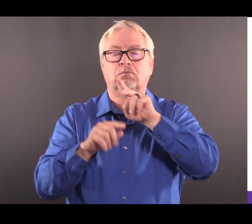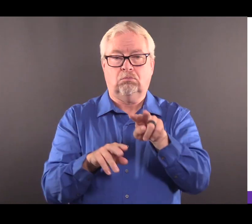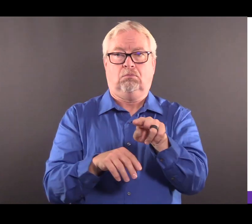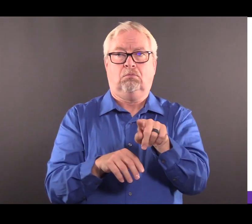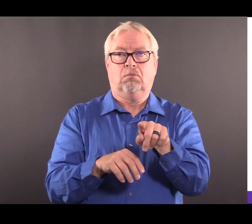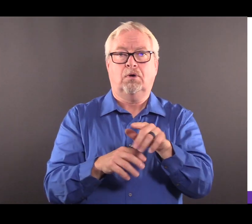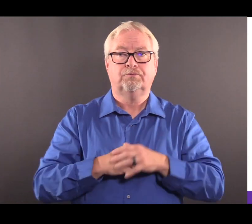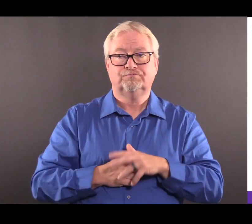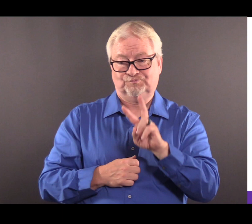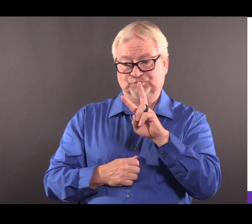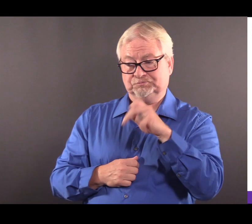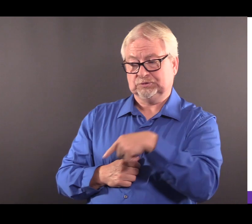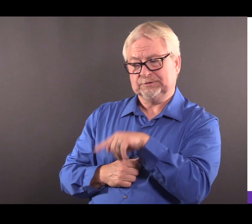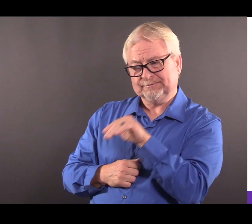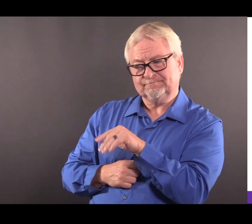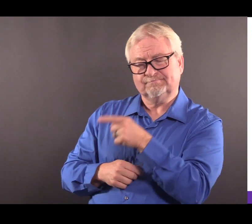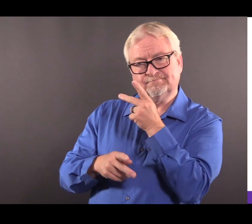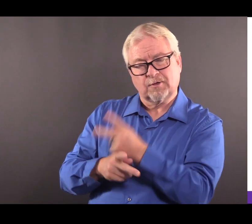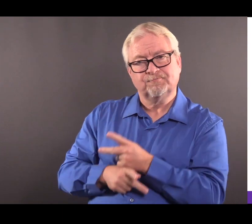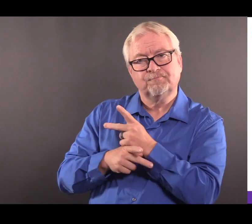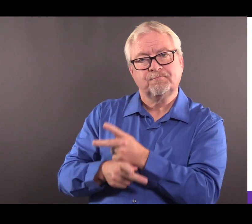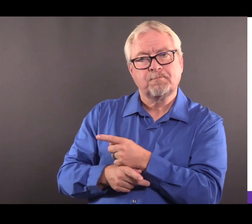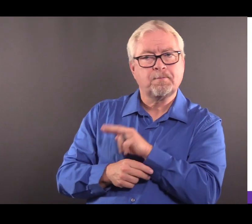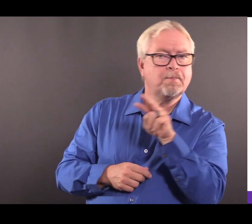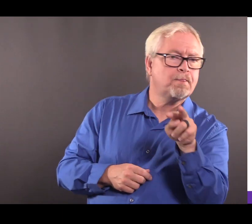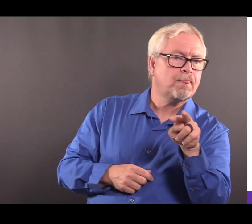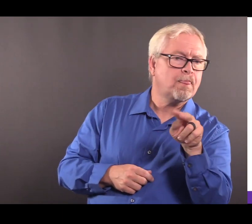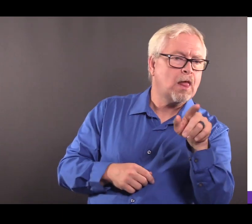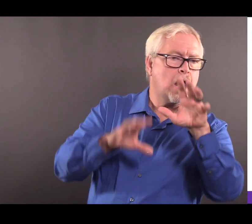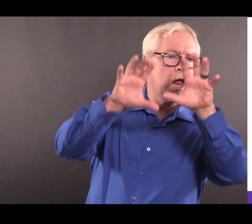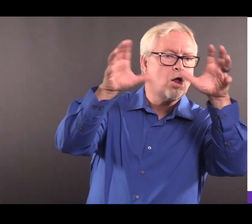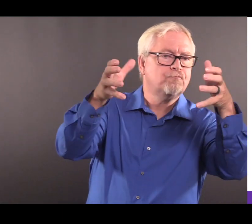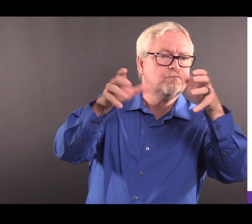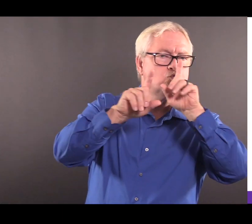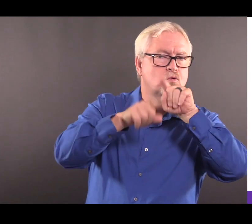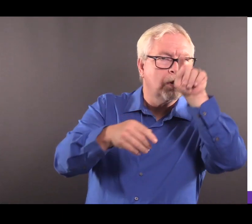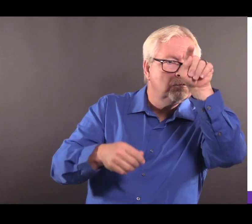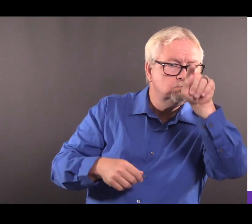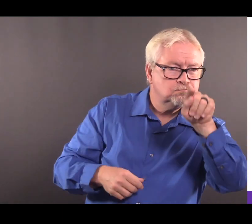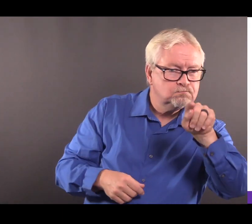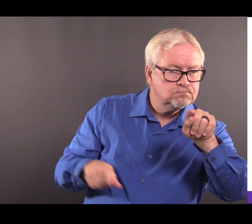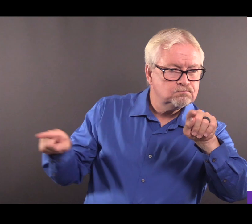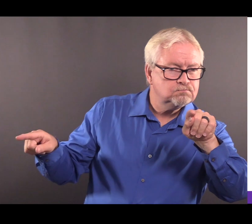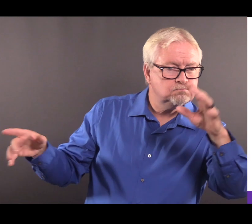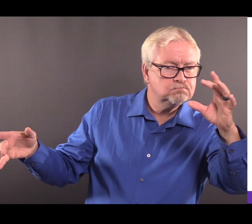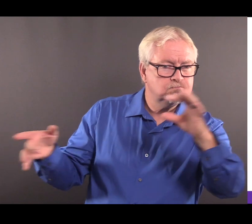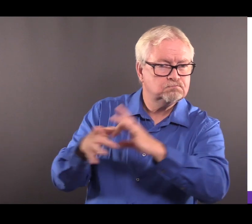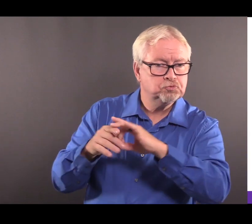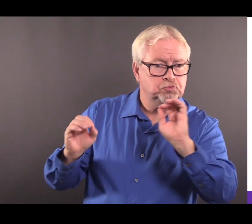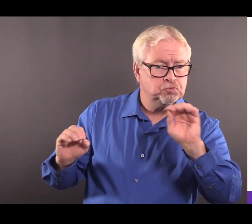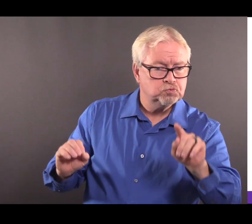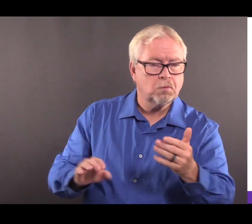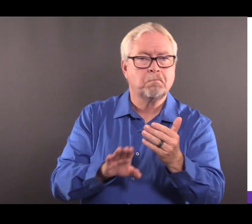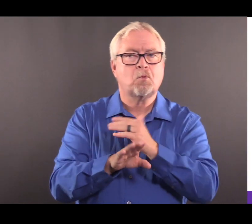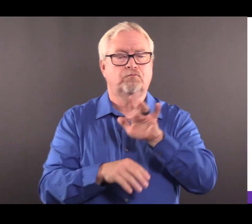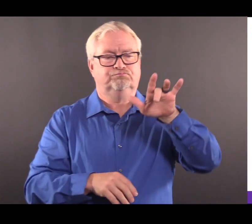aggregate reporting. VSPs must carefully review their aggregate reports before sharing them